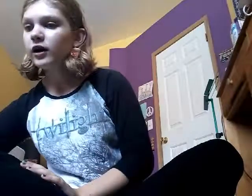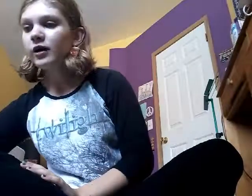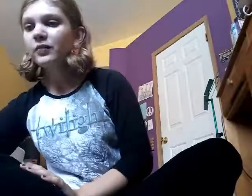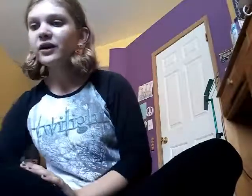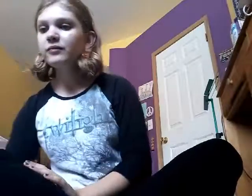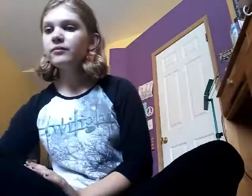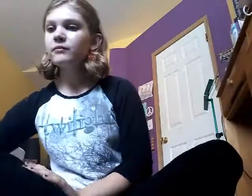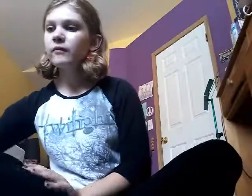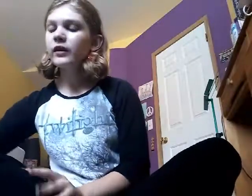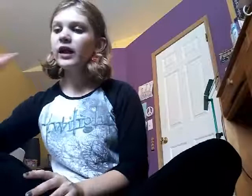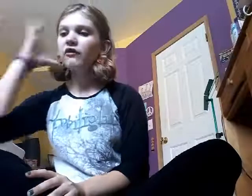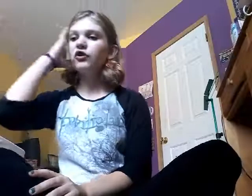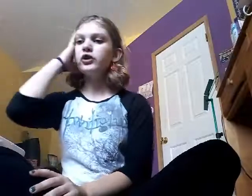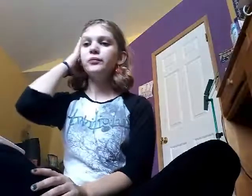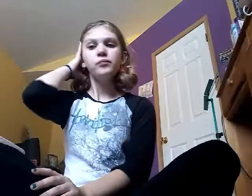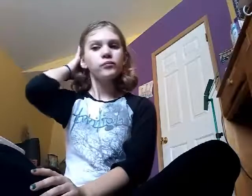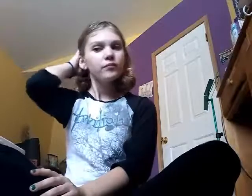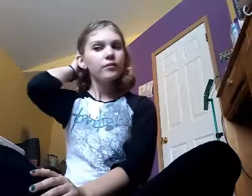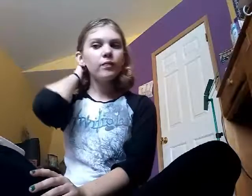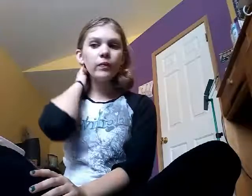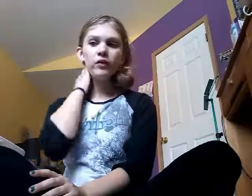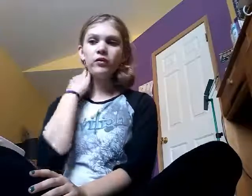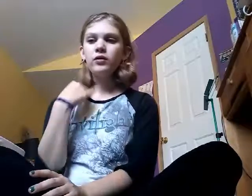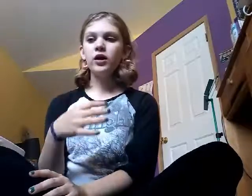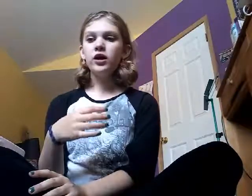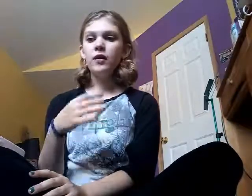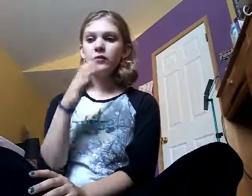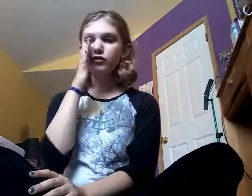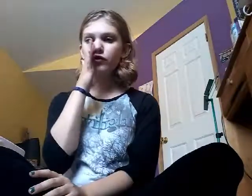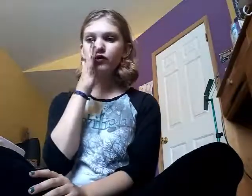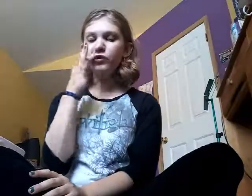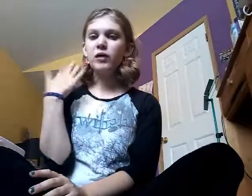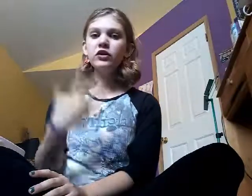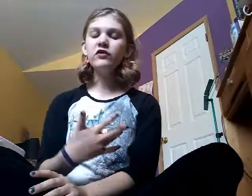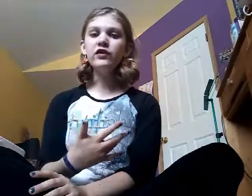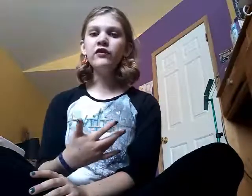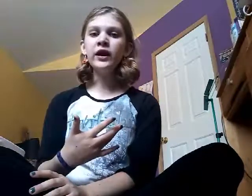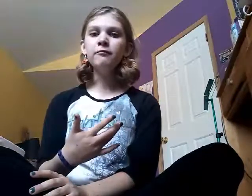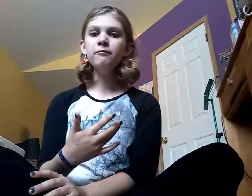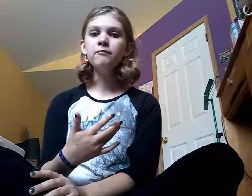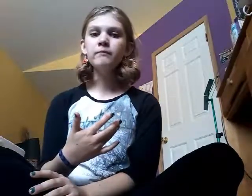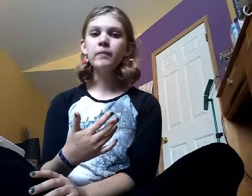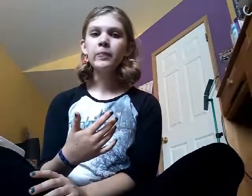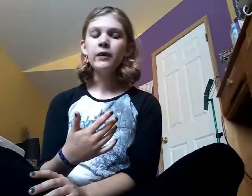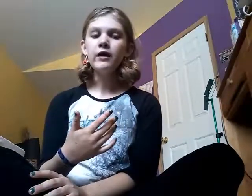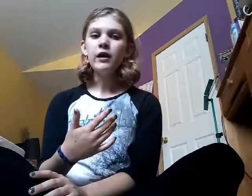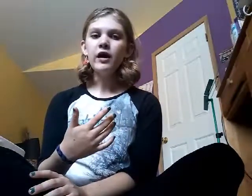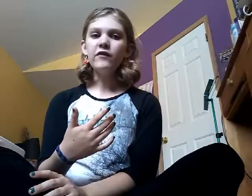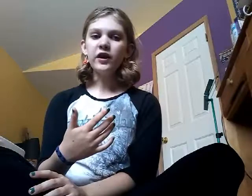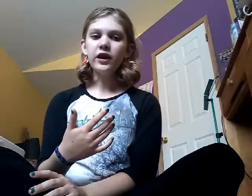Um, but, yeah, so, um, I'm going to do this. So, I'm going do the signs again. And then,